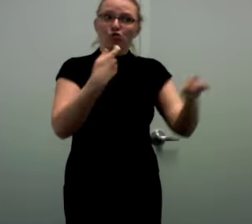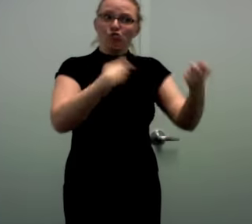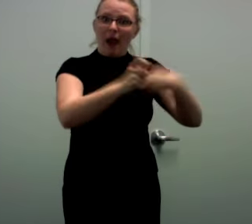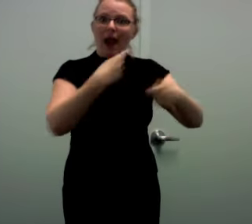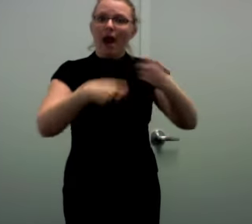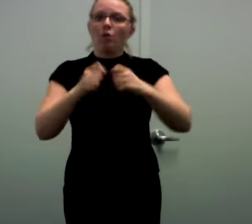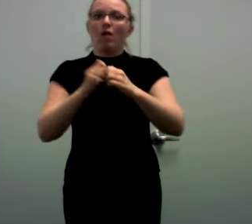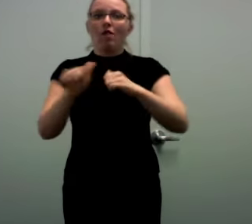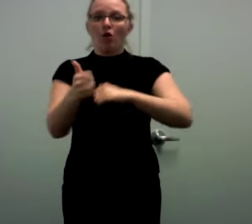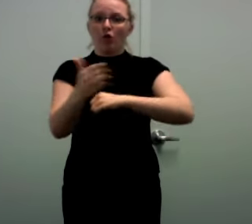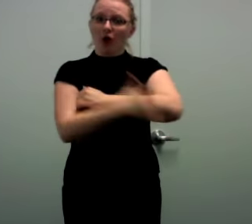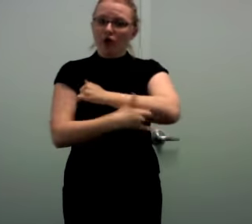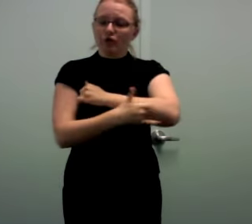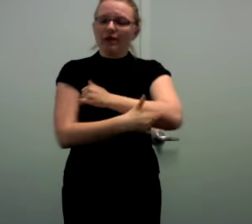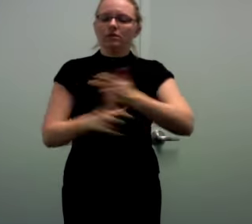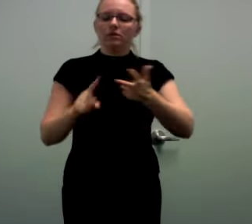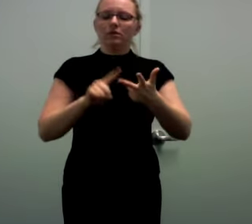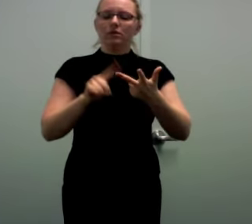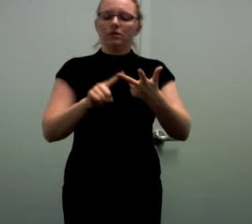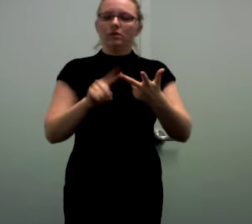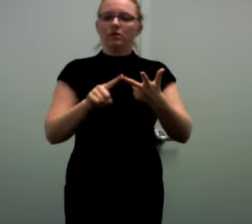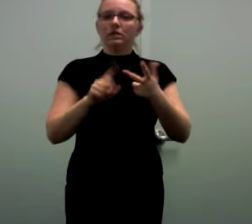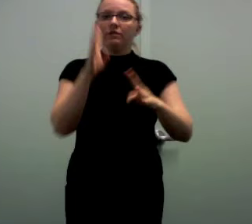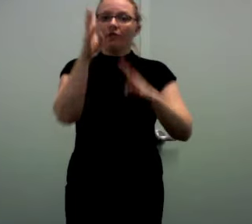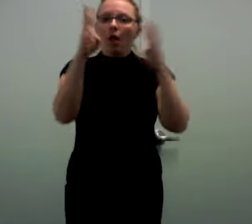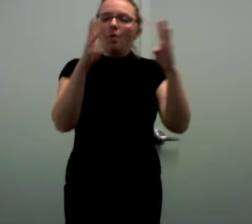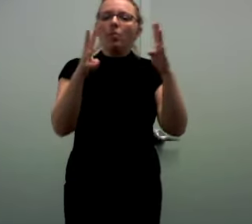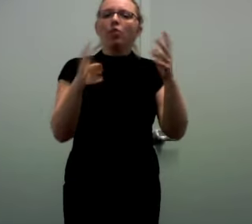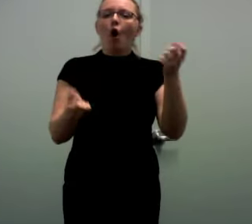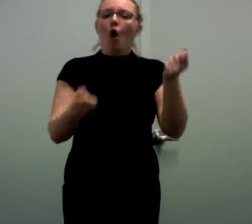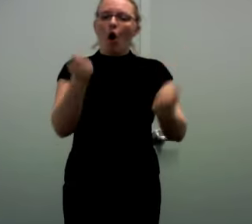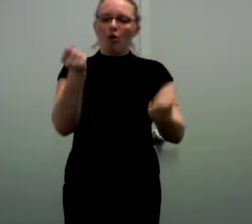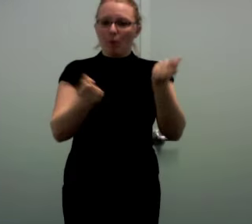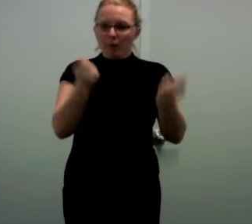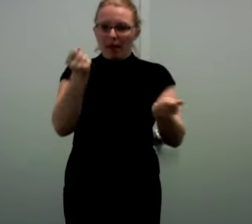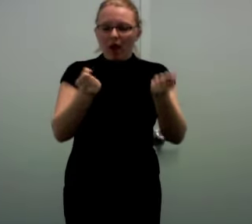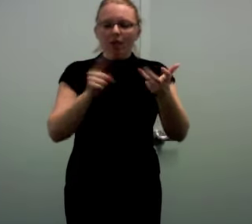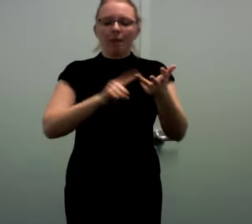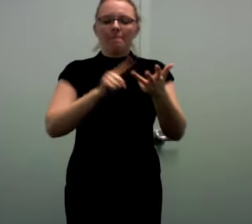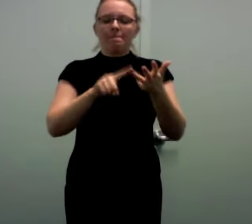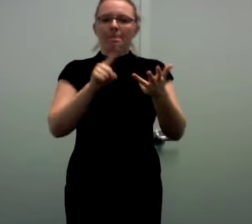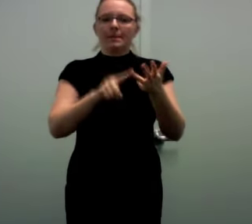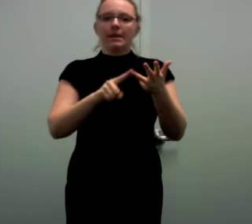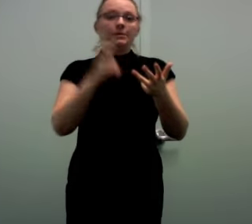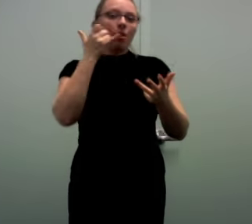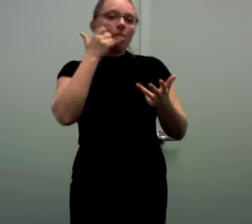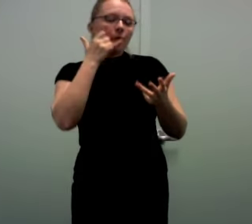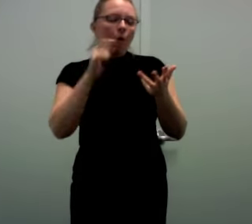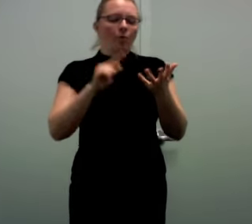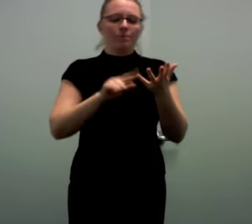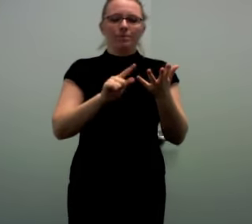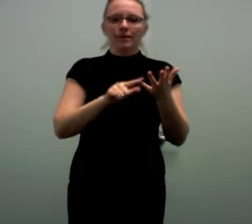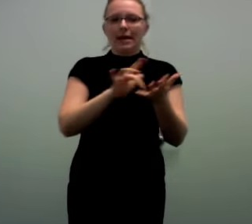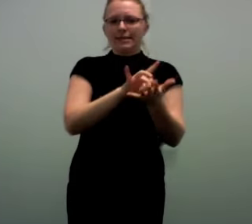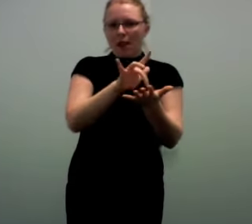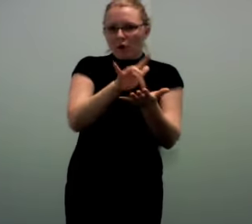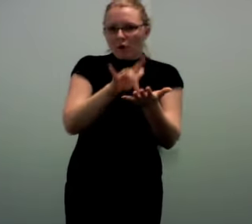We developed the automobile, telephone and telegraph, the electric light bulb,